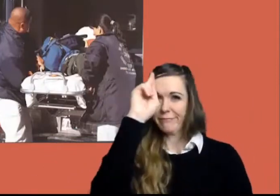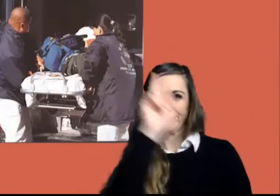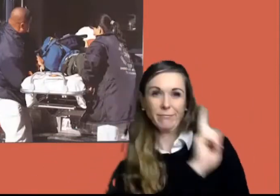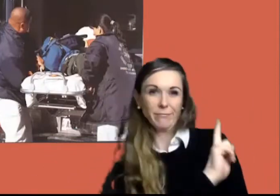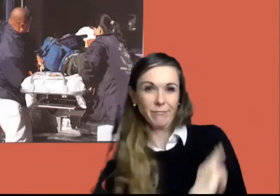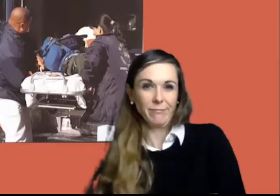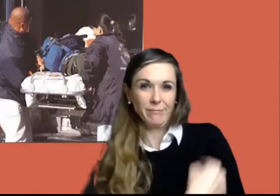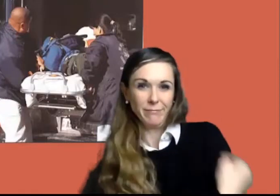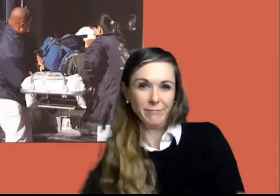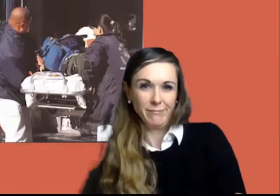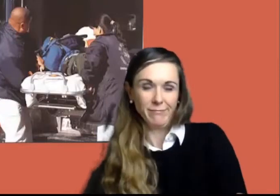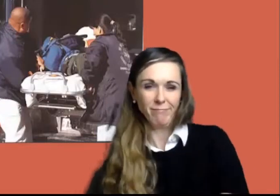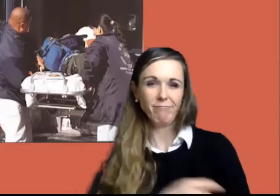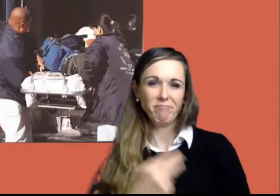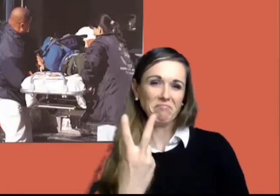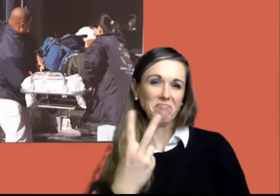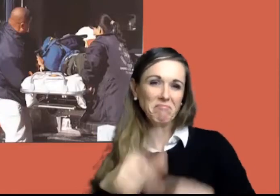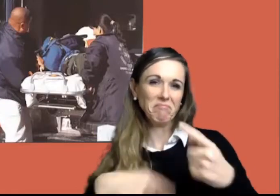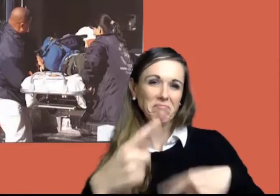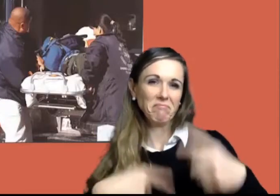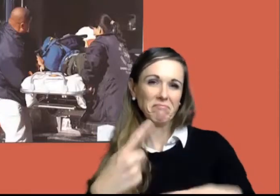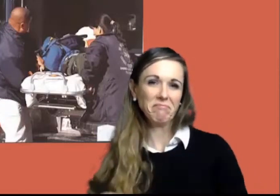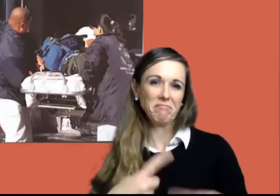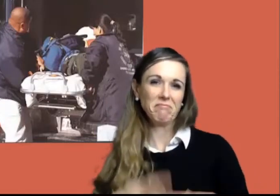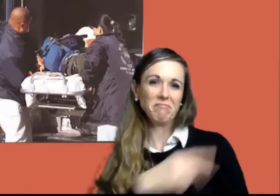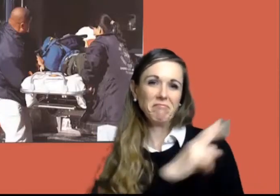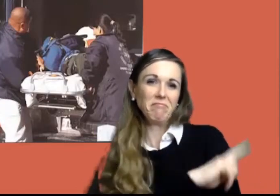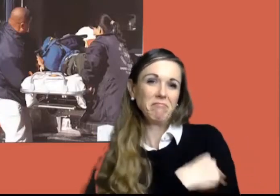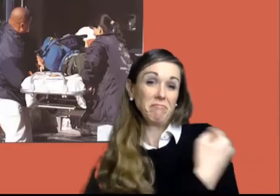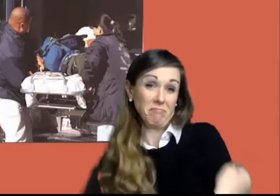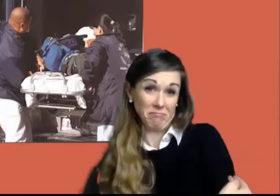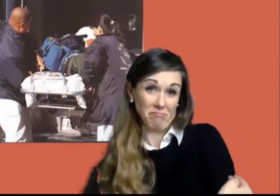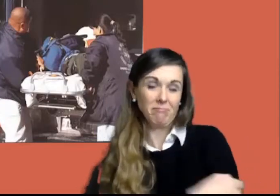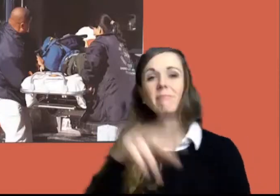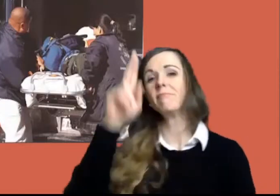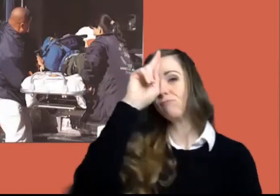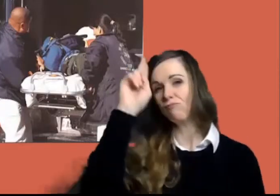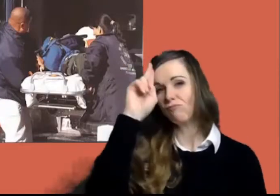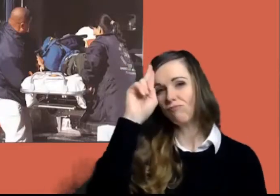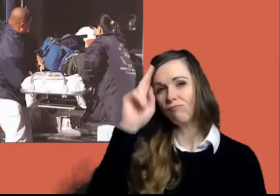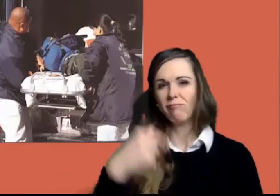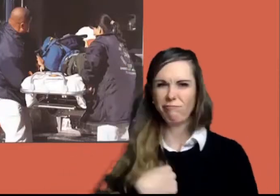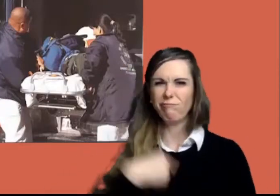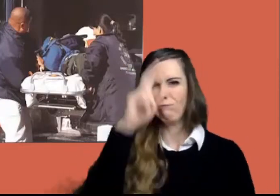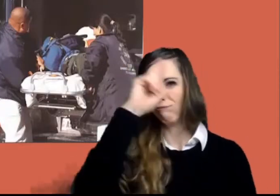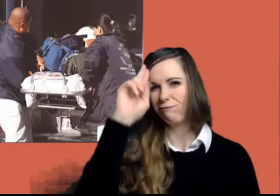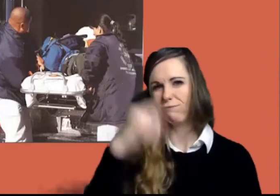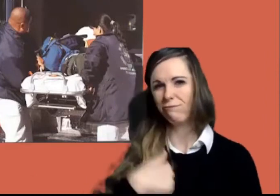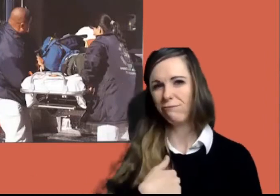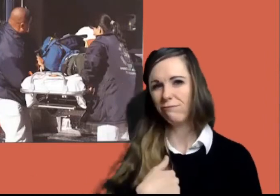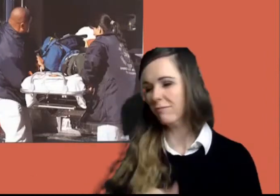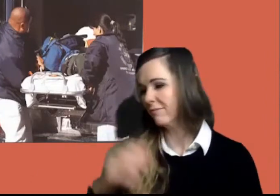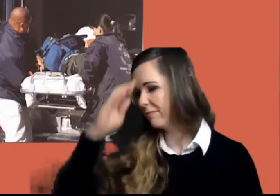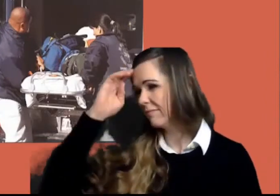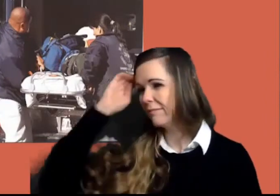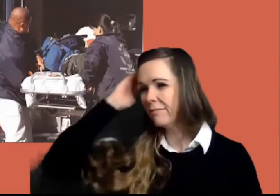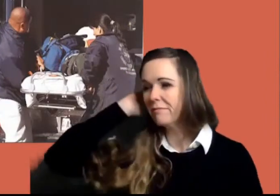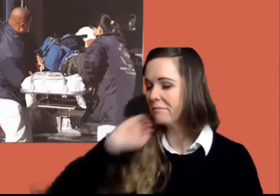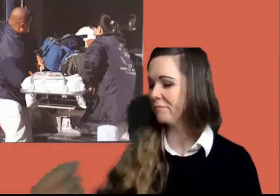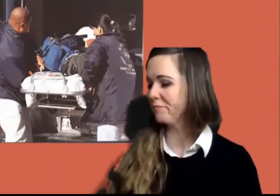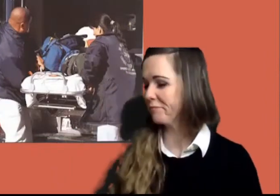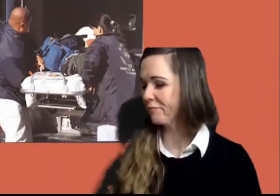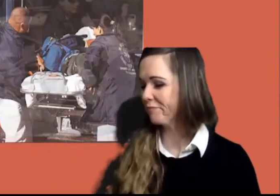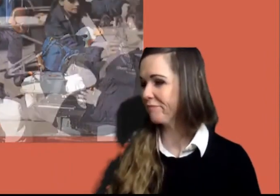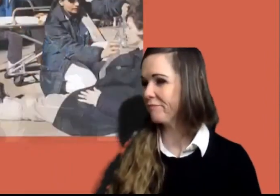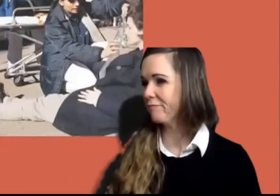And the person is going where? To the hospital. There are 2 signs for hospital, either on the shoulder, upper arm, or